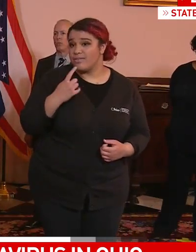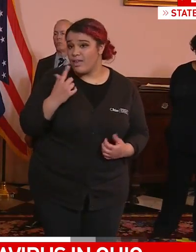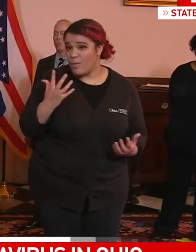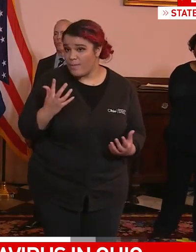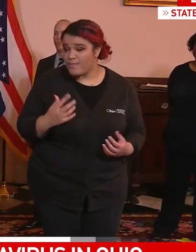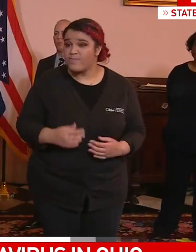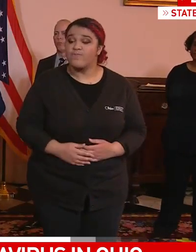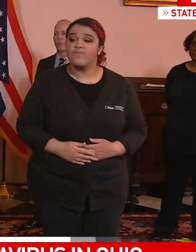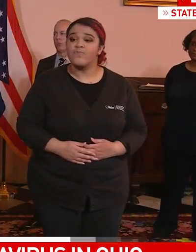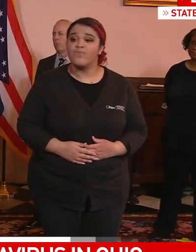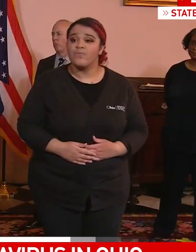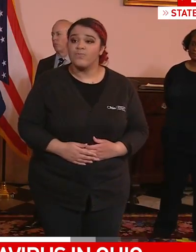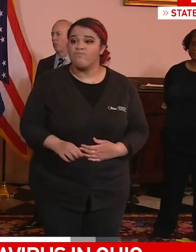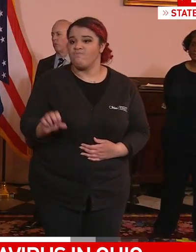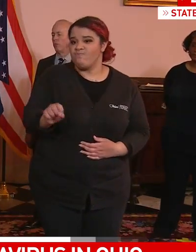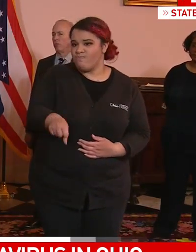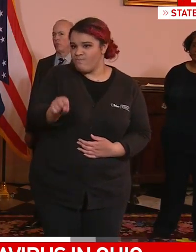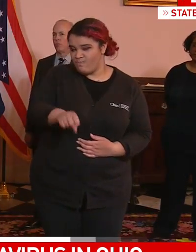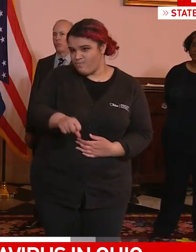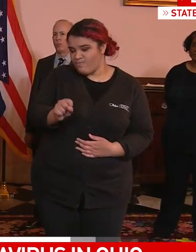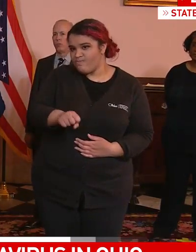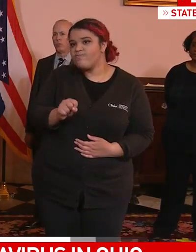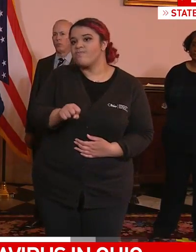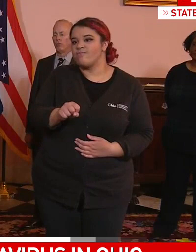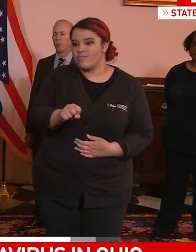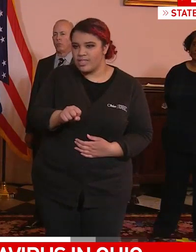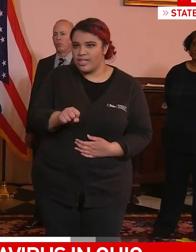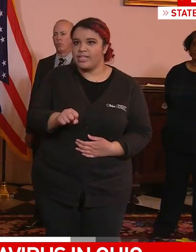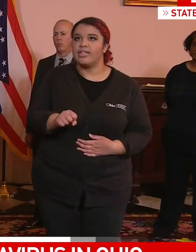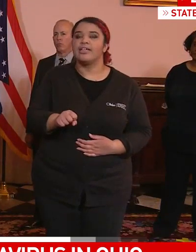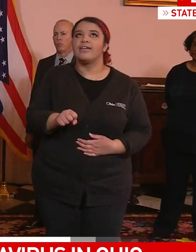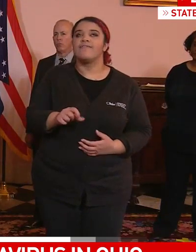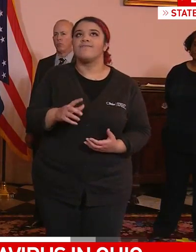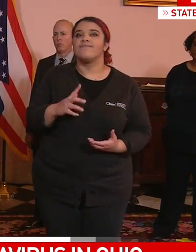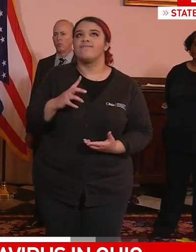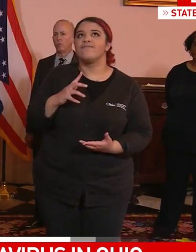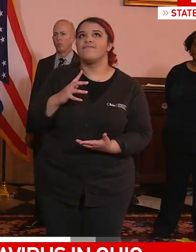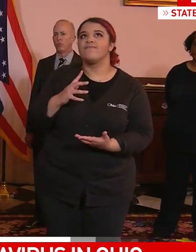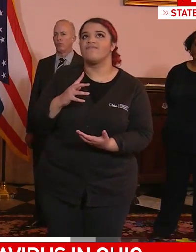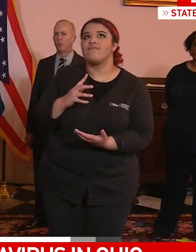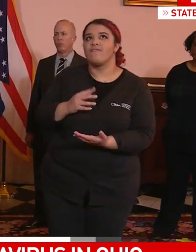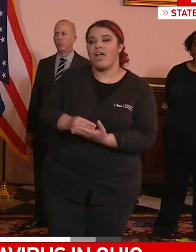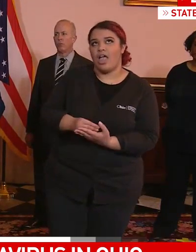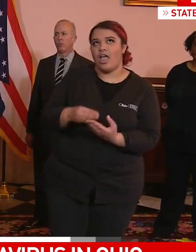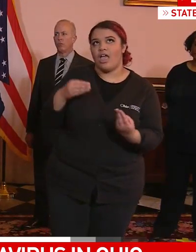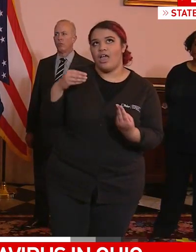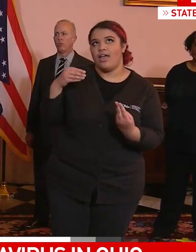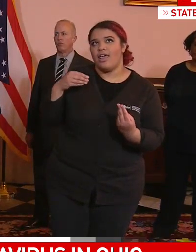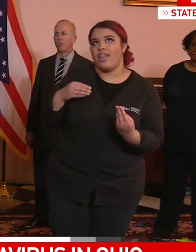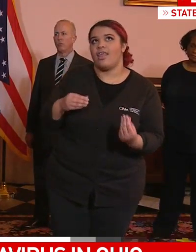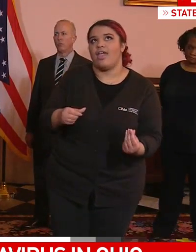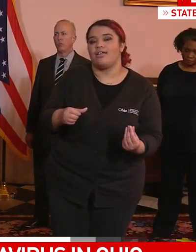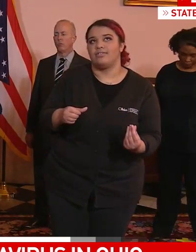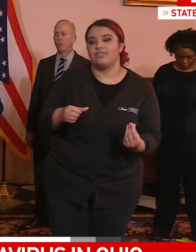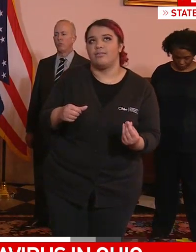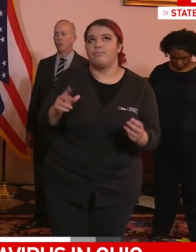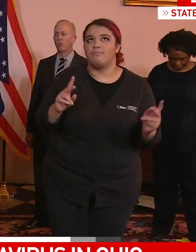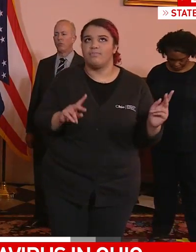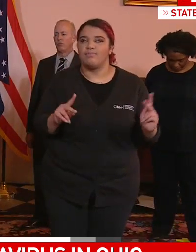while this is a challenge on how we will finance the unemployment compensation system going